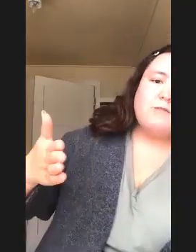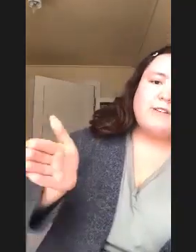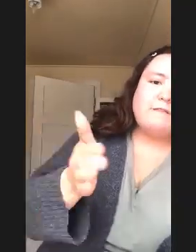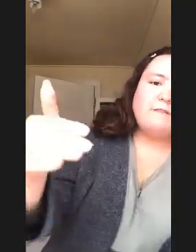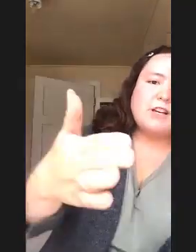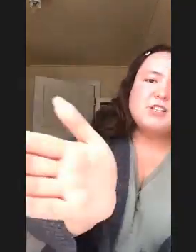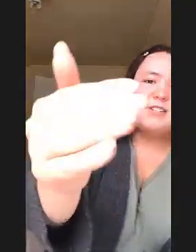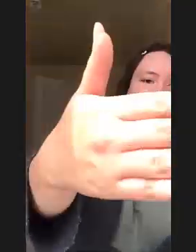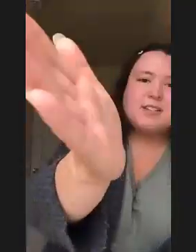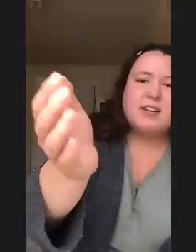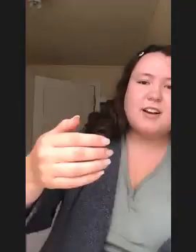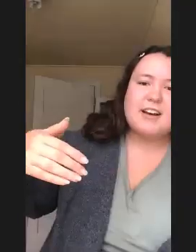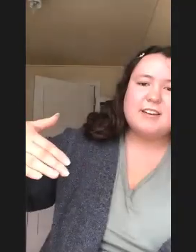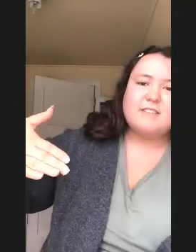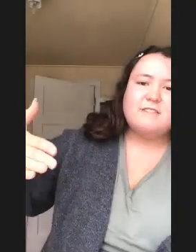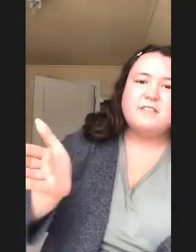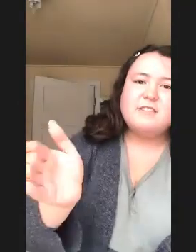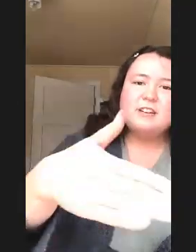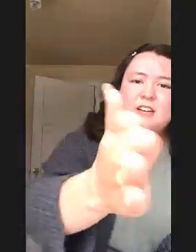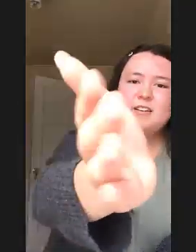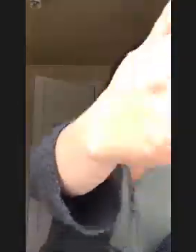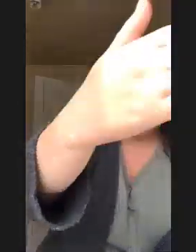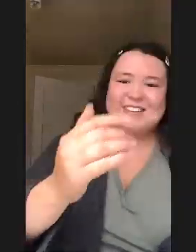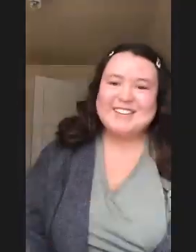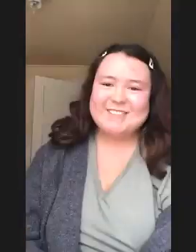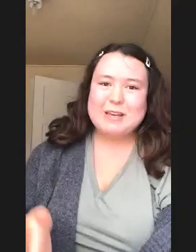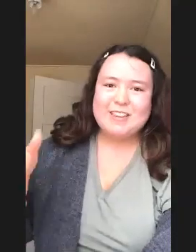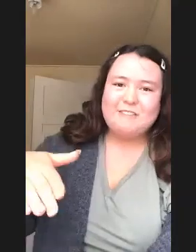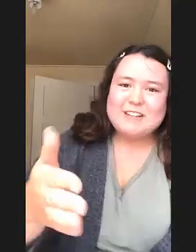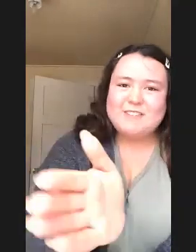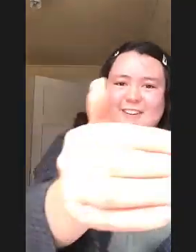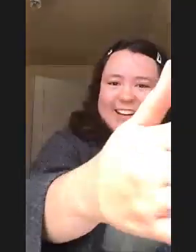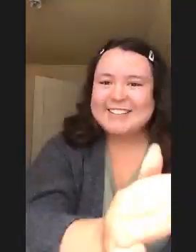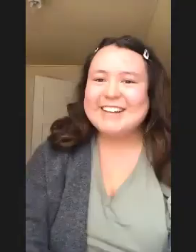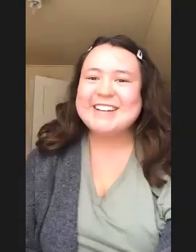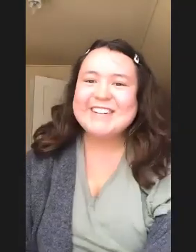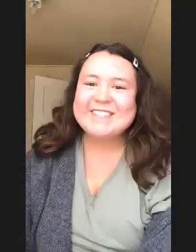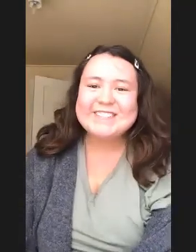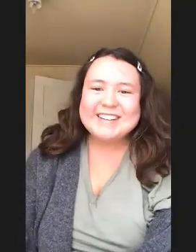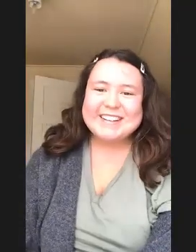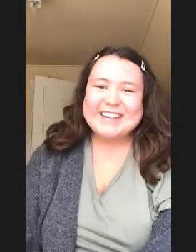word fish. You're kind of being the fish with your hand.